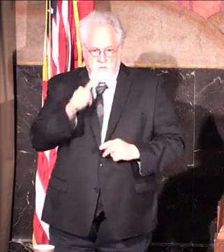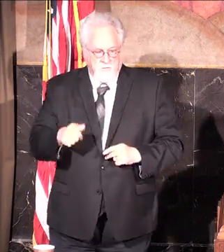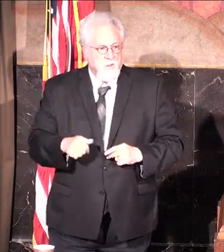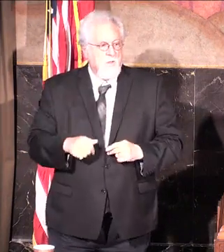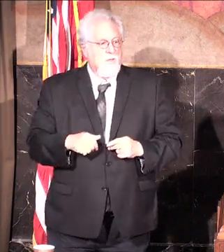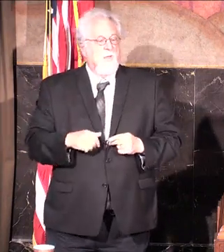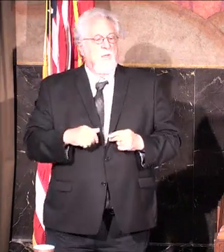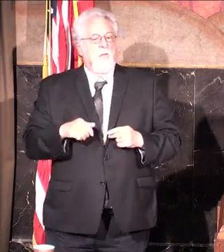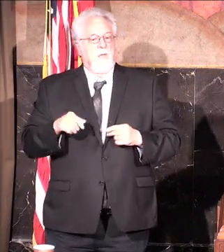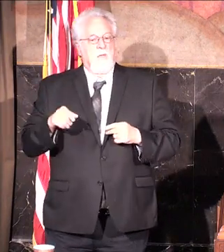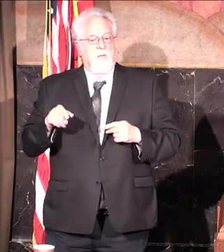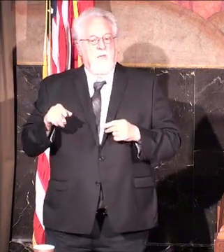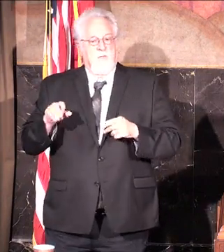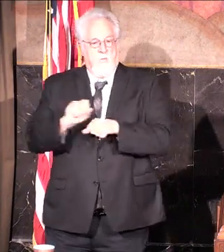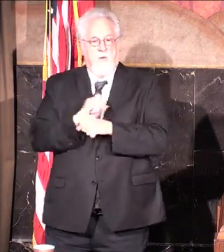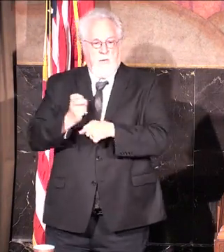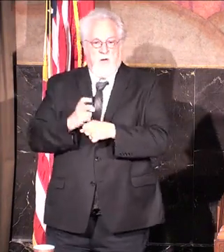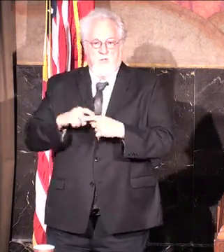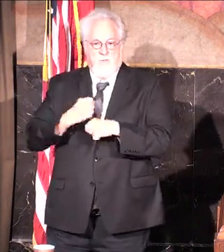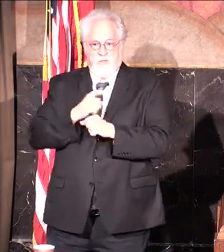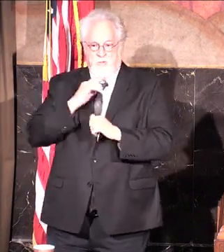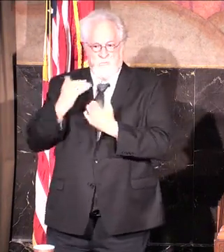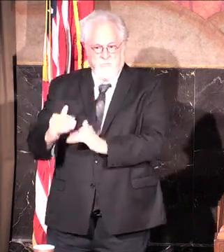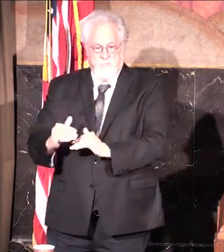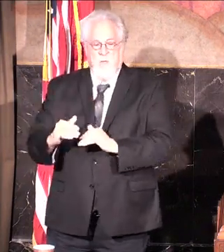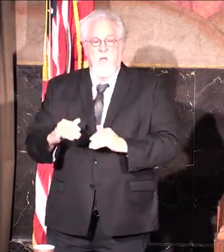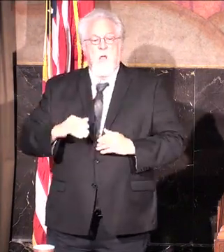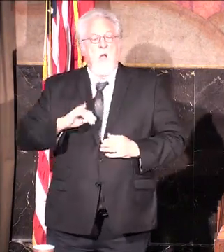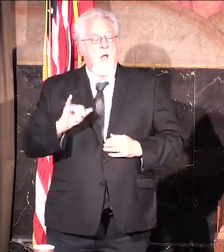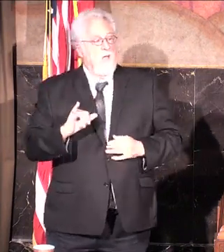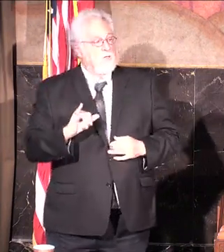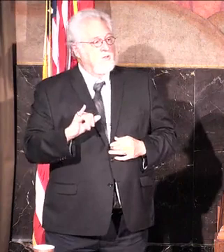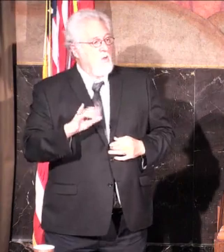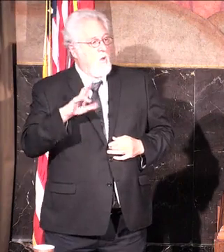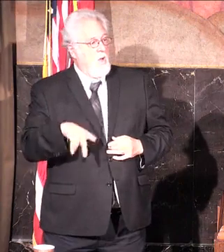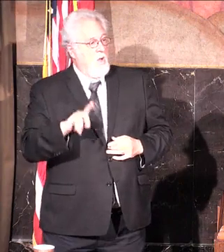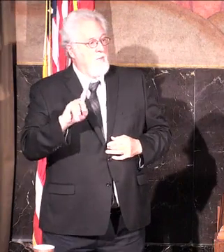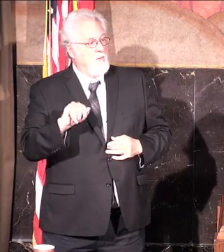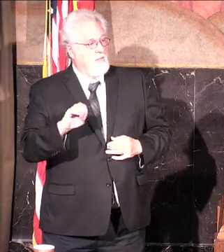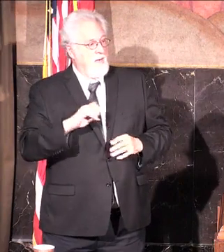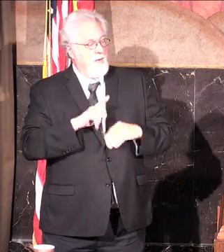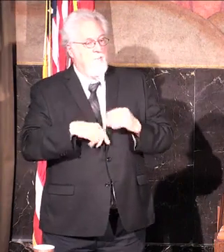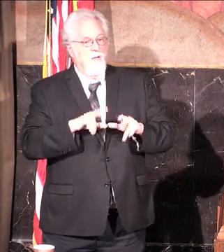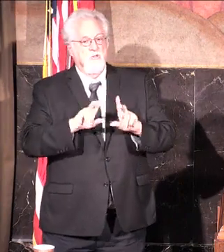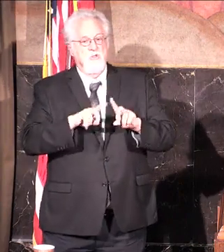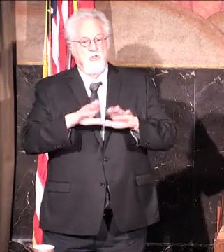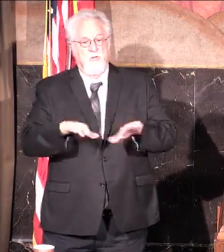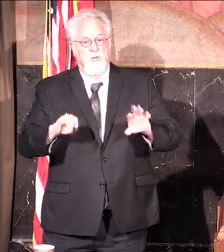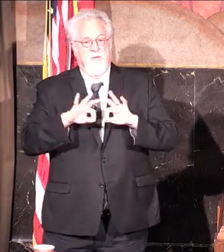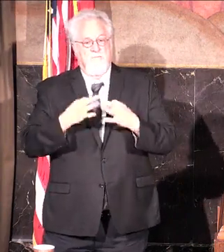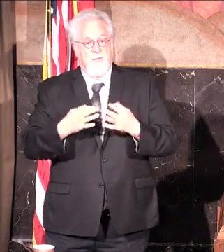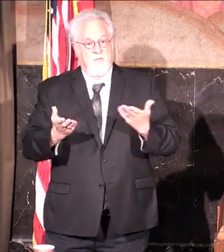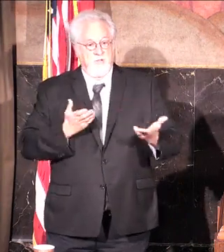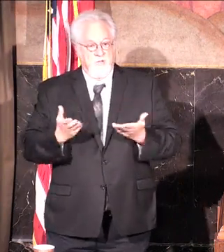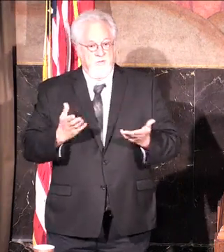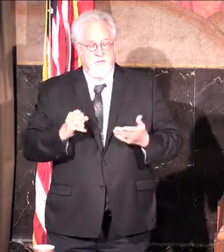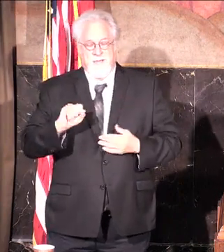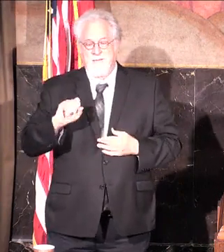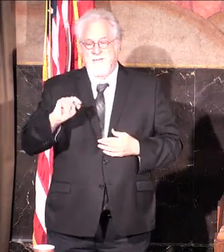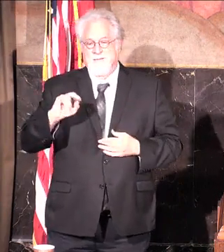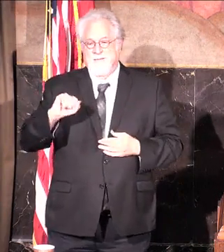there, and they're working extremely hard to make sure that that happens. Also wanted to give an update on the Department of Children and Family Services and SNAP